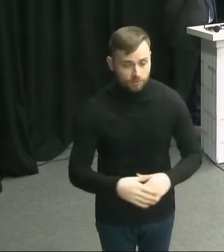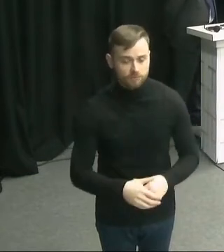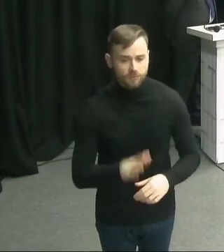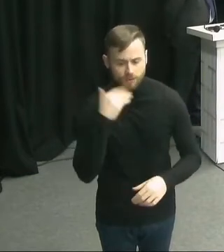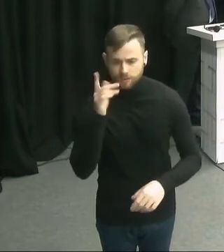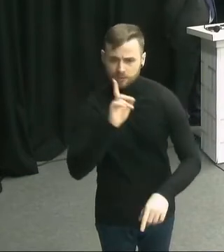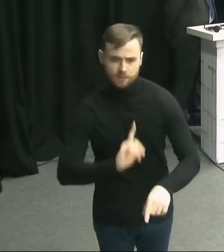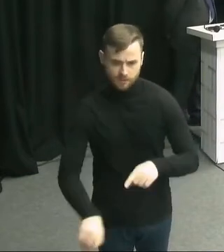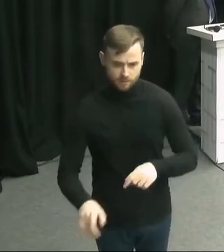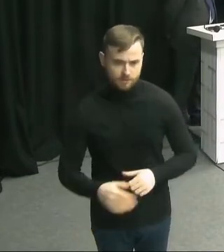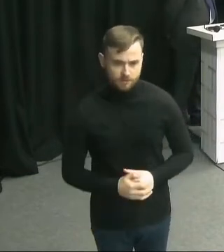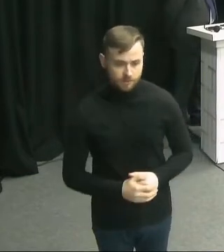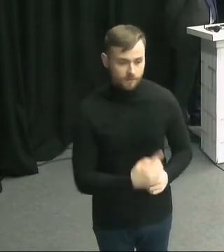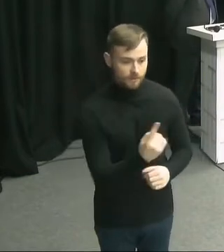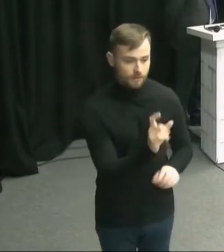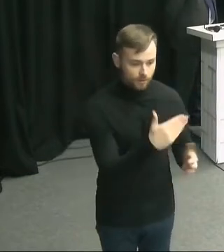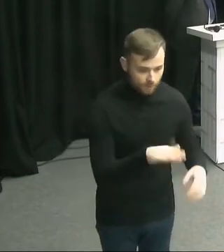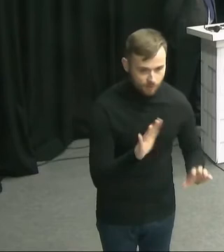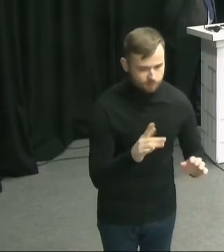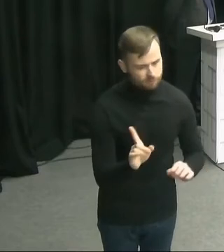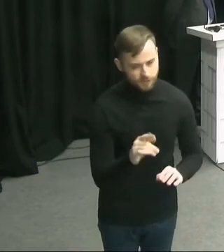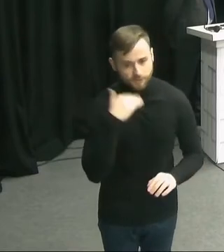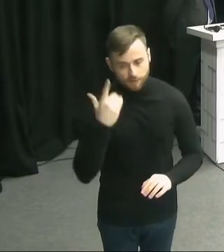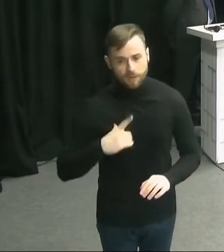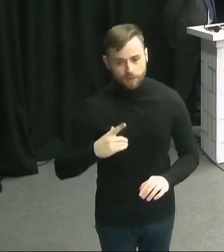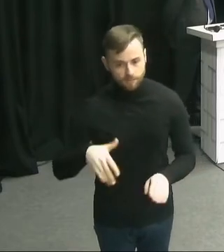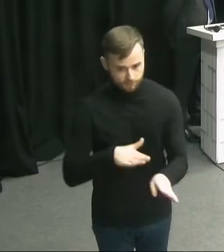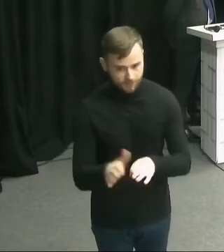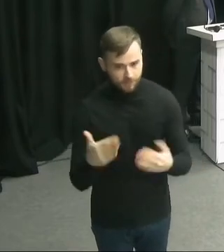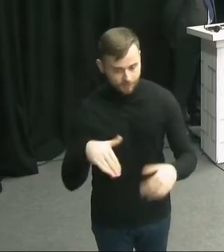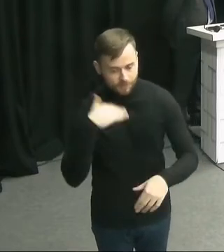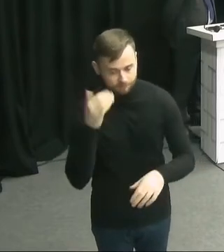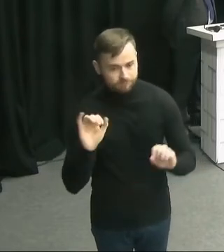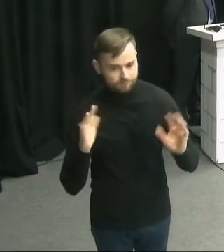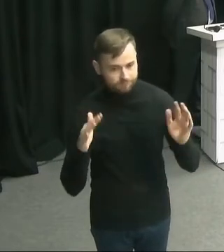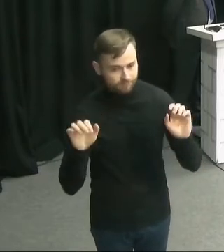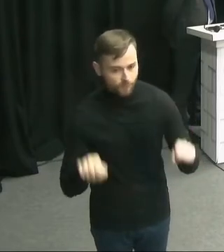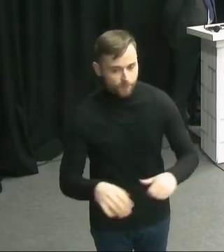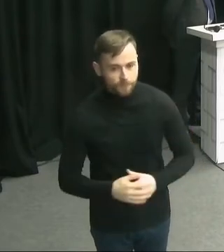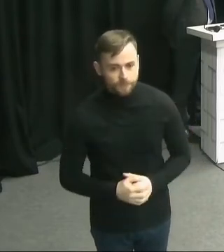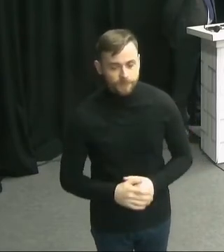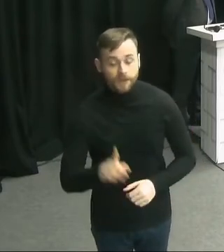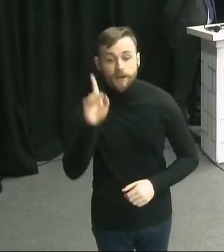after the final person is presented so that we would save some time.